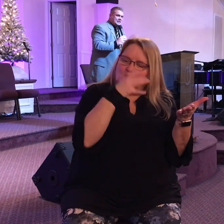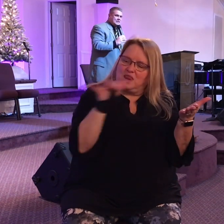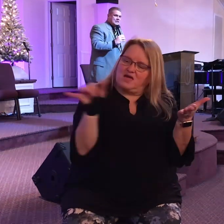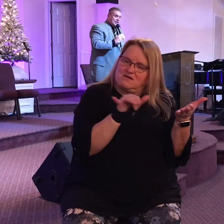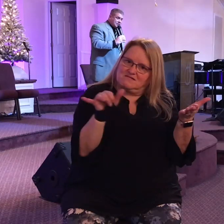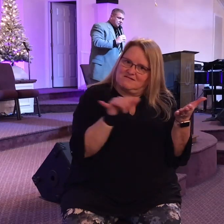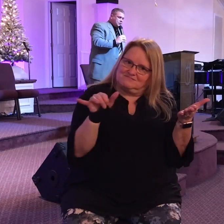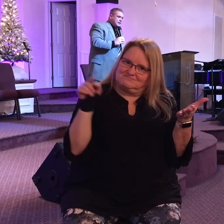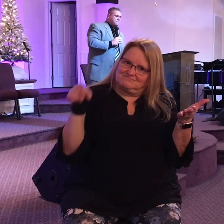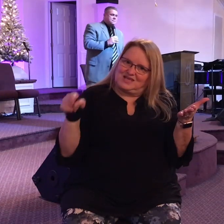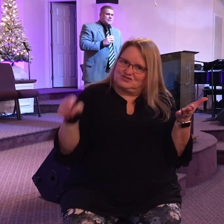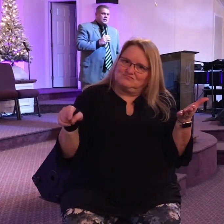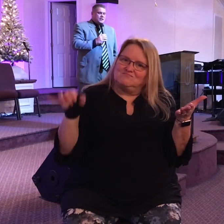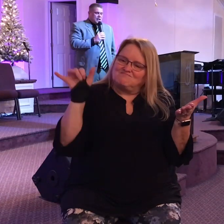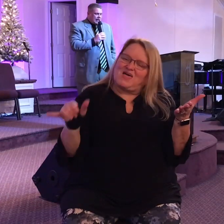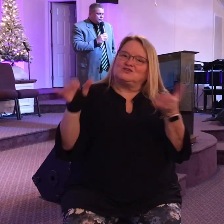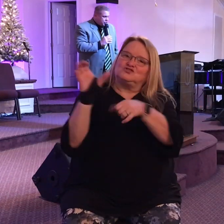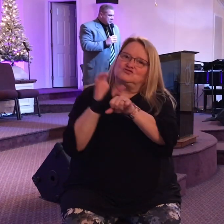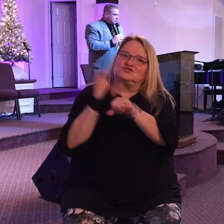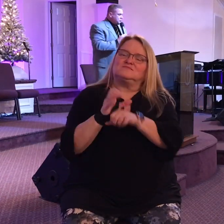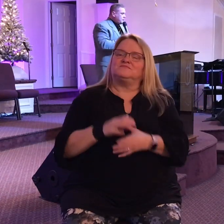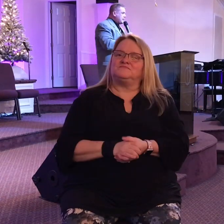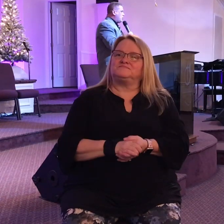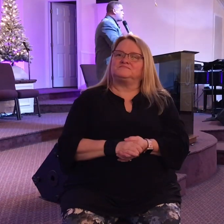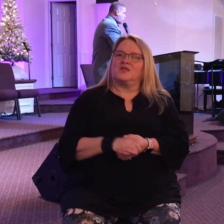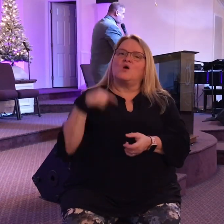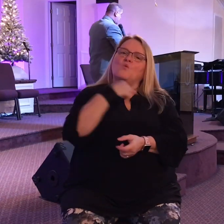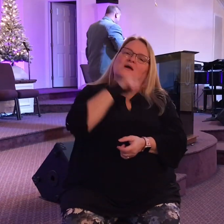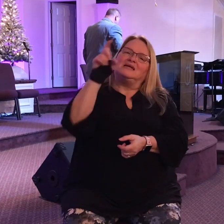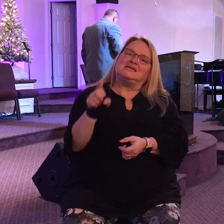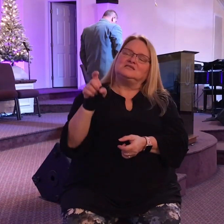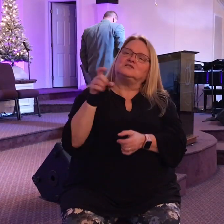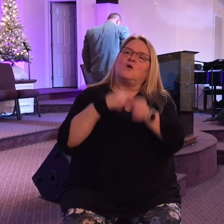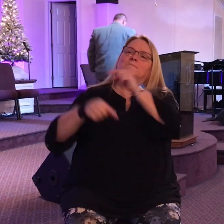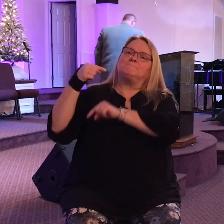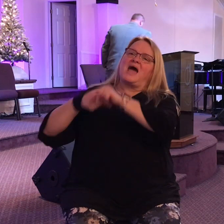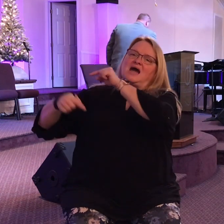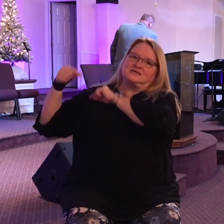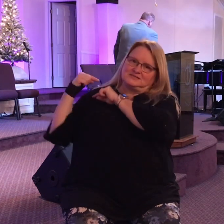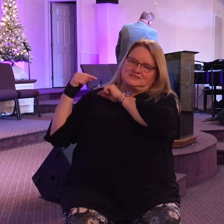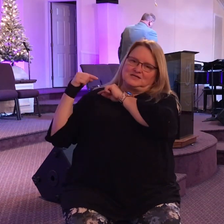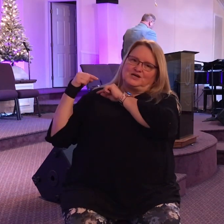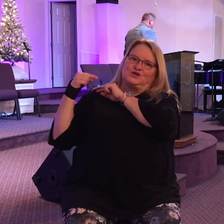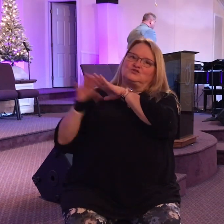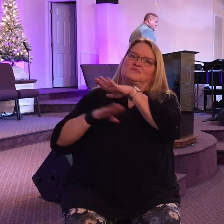basics. Listen to me. If Jesus would have been on Shark Tank